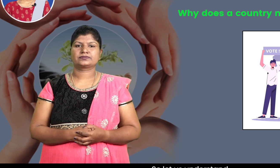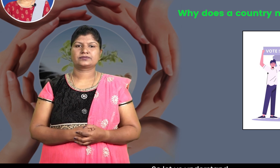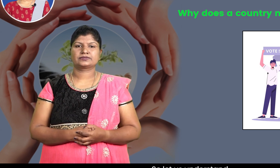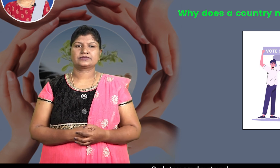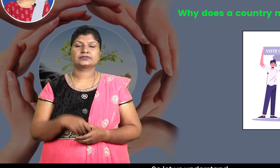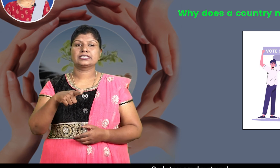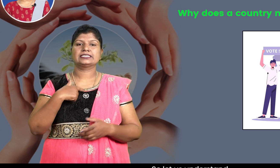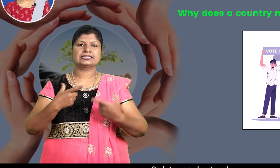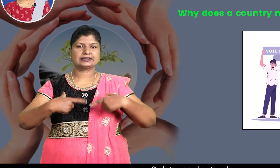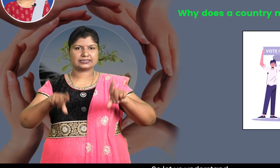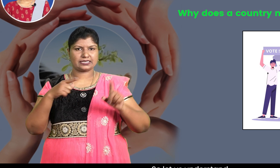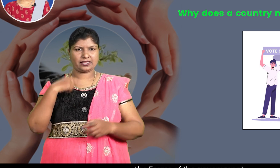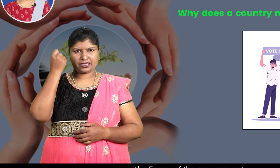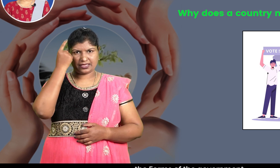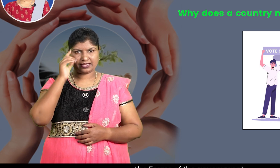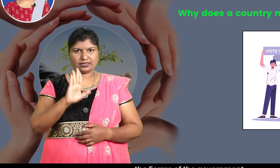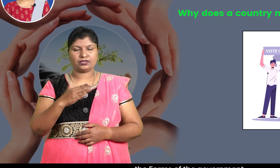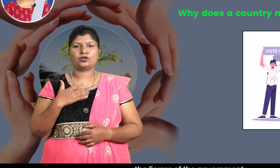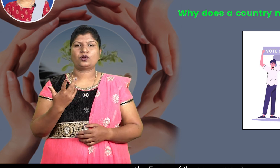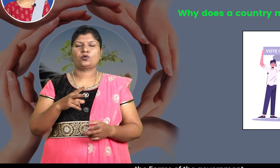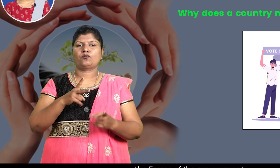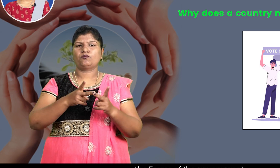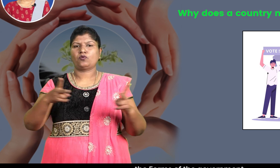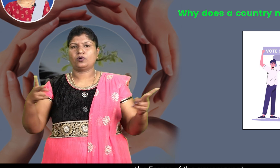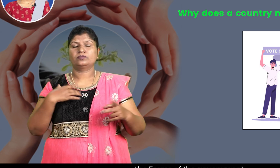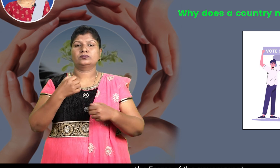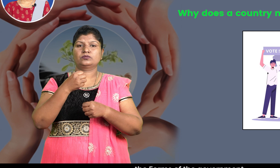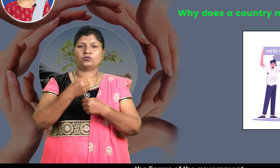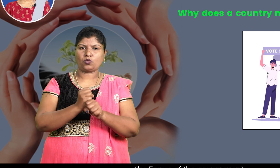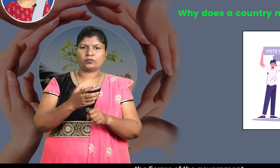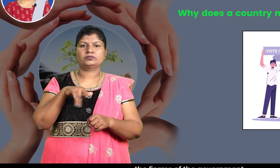So, let us understand the forms of the government.